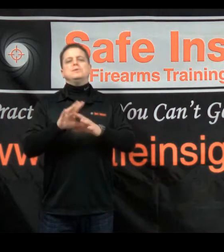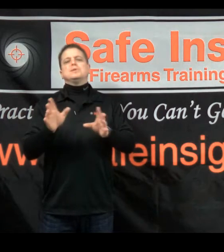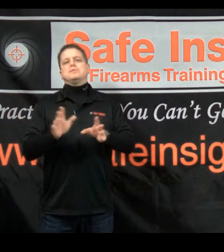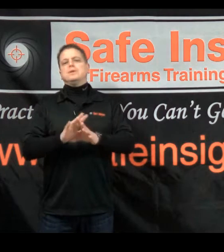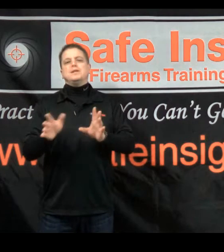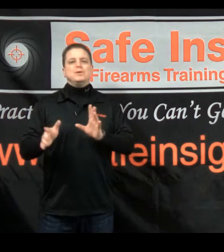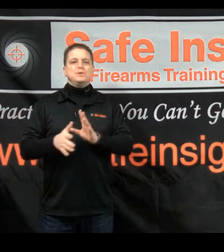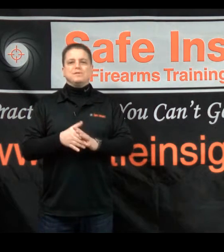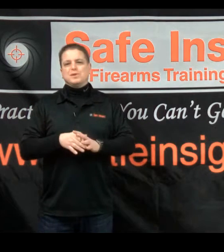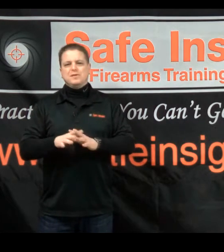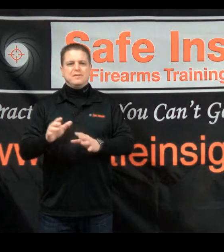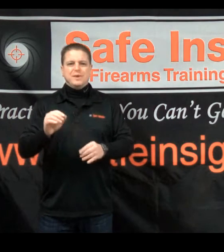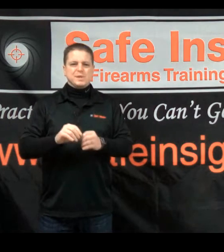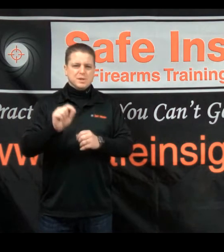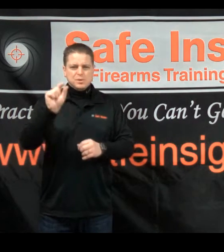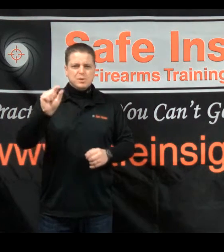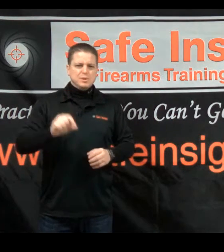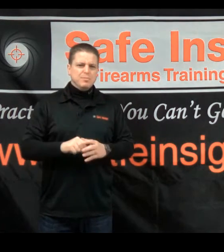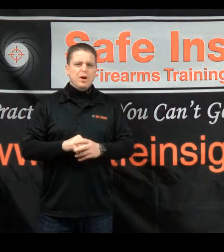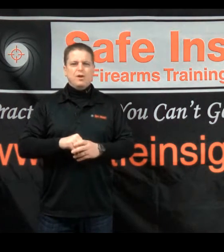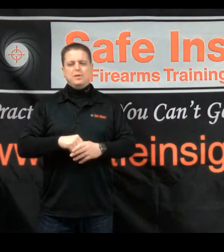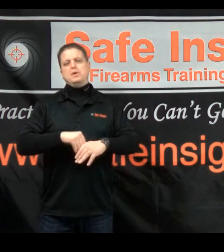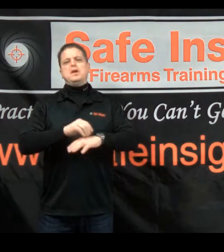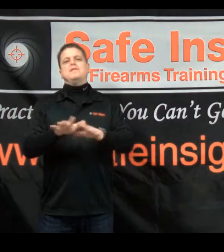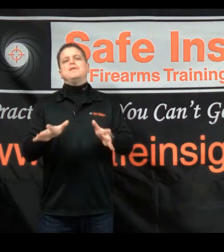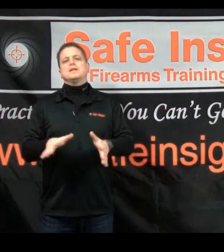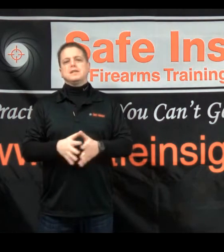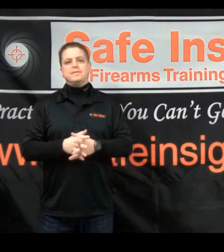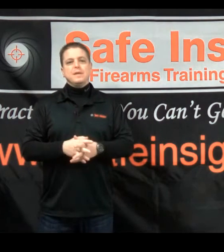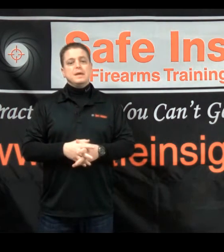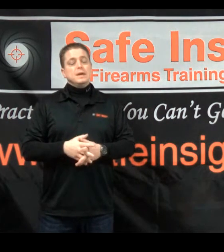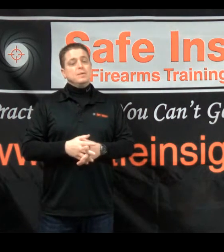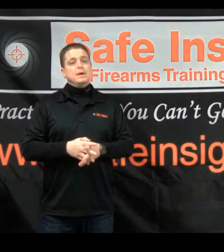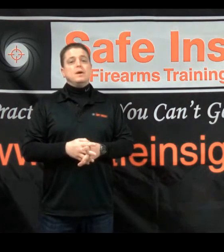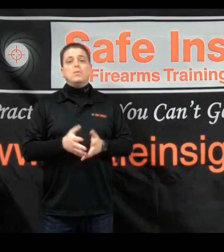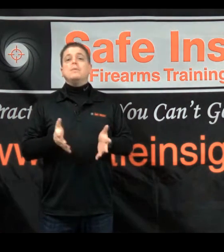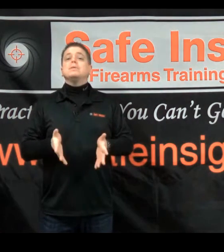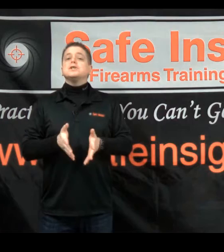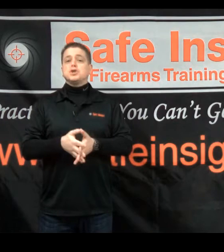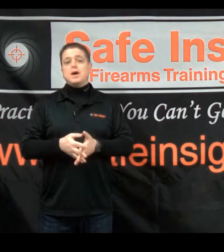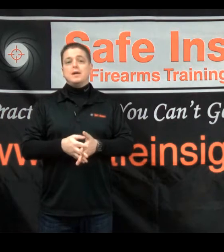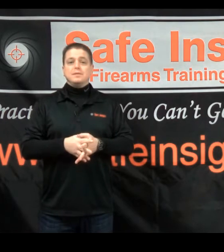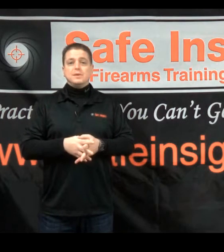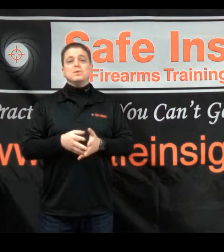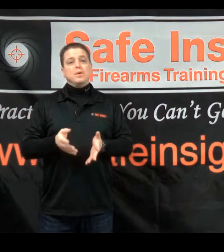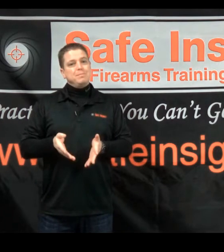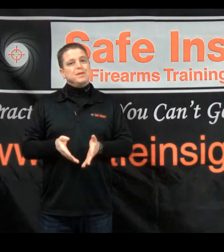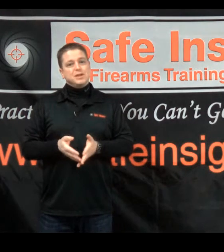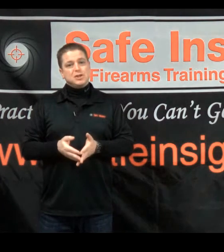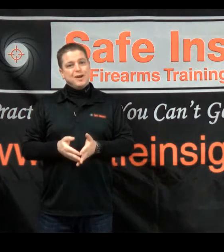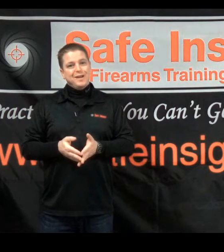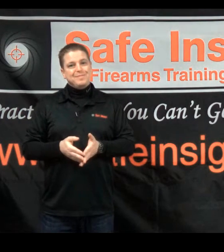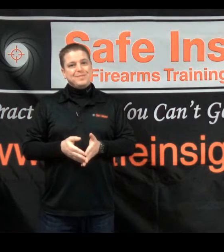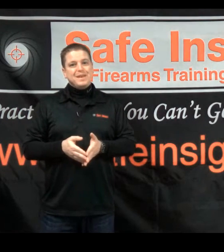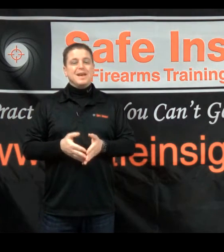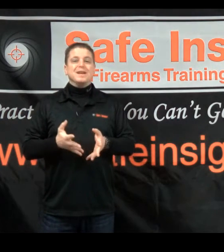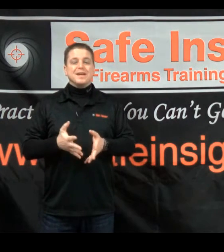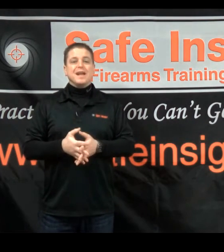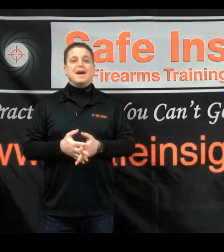use .22s for self-defense because they're so small and they're ineffective. Well, a well-placed shot is a well-placed shot, and it can have